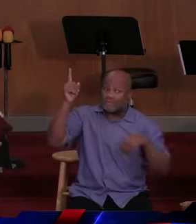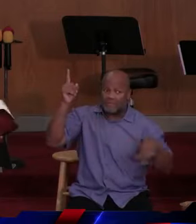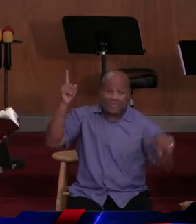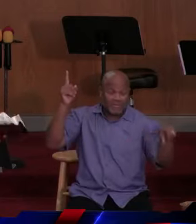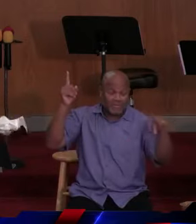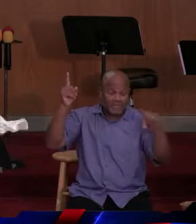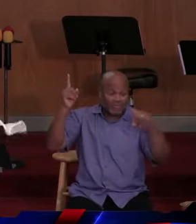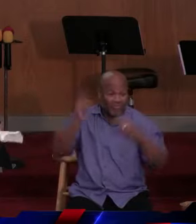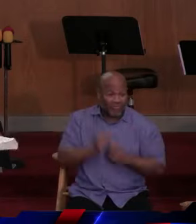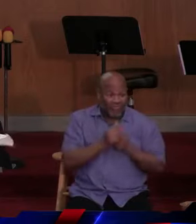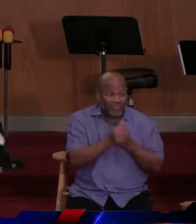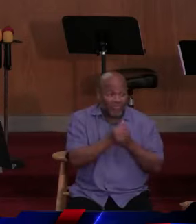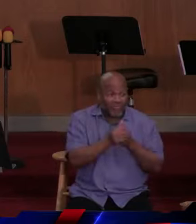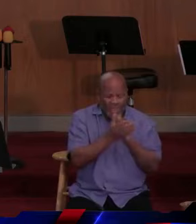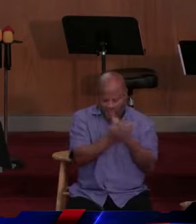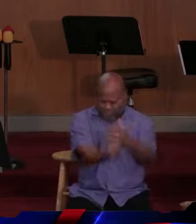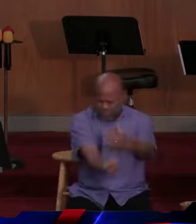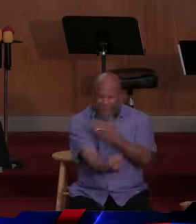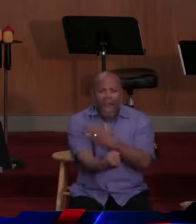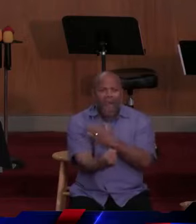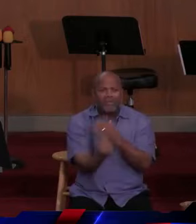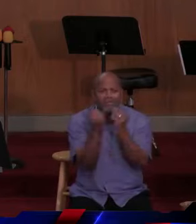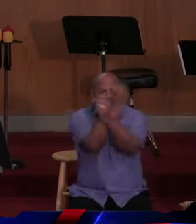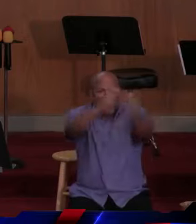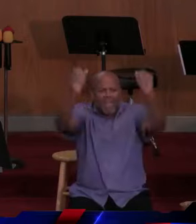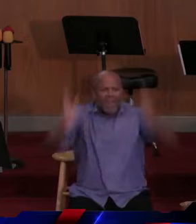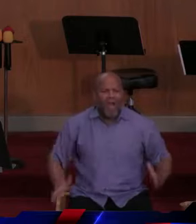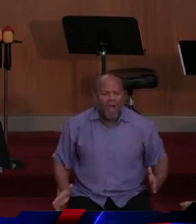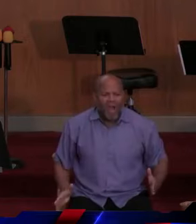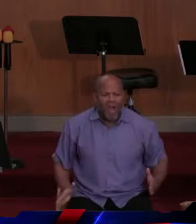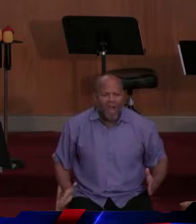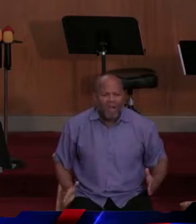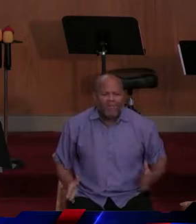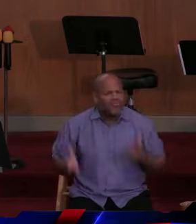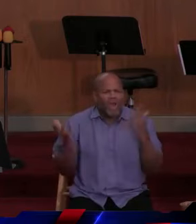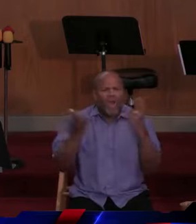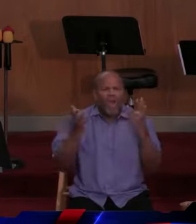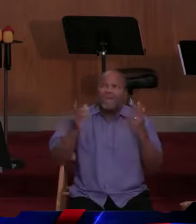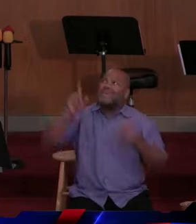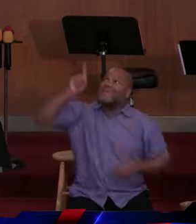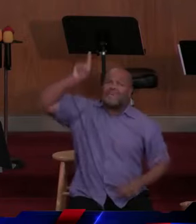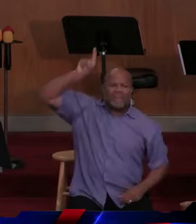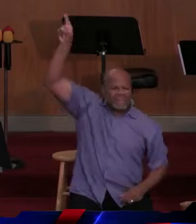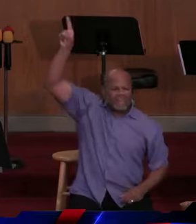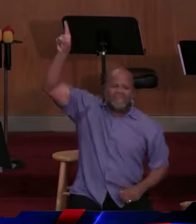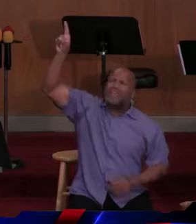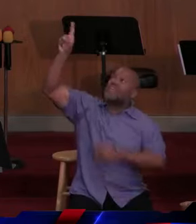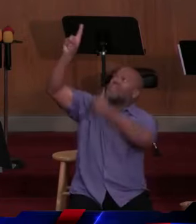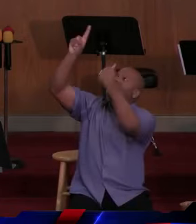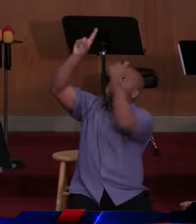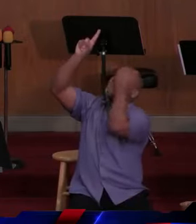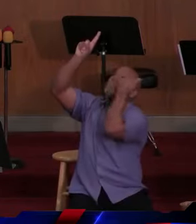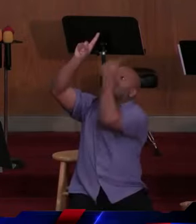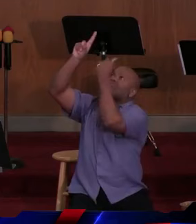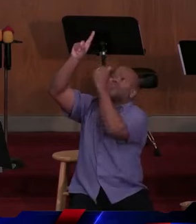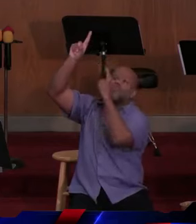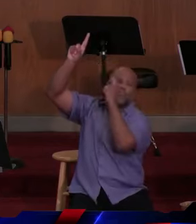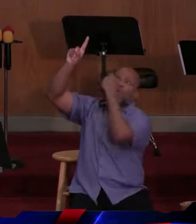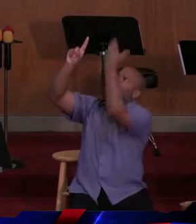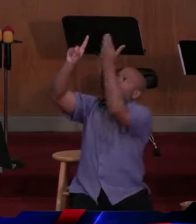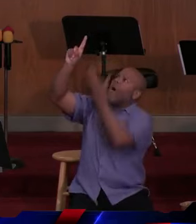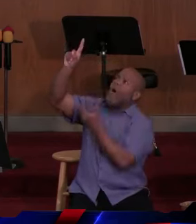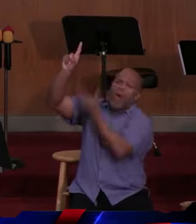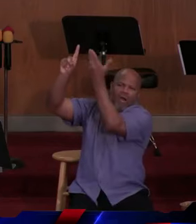And the power of the Messiah is that he is who he